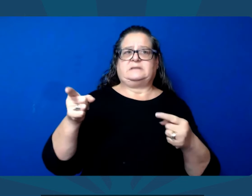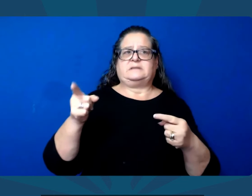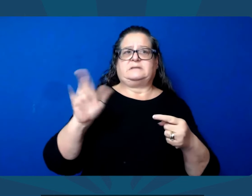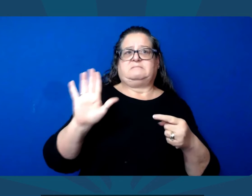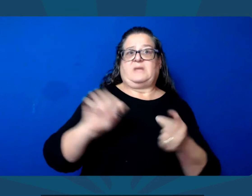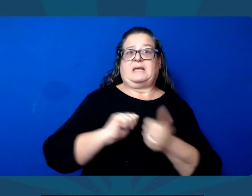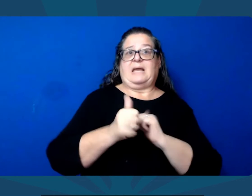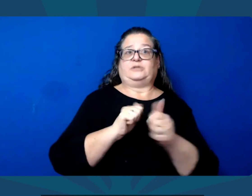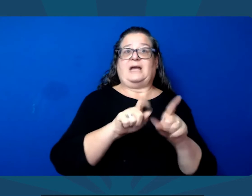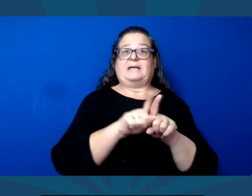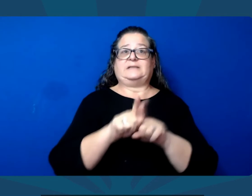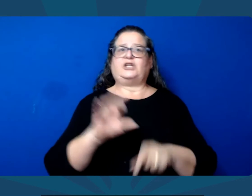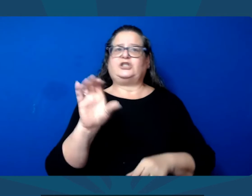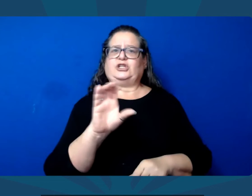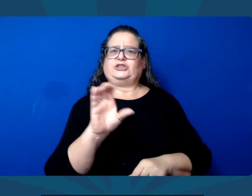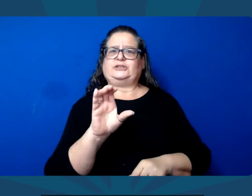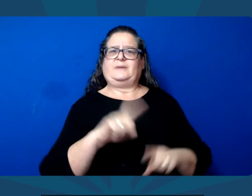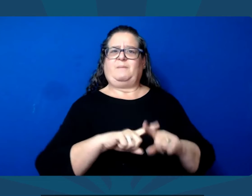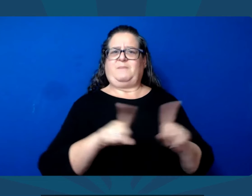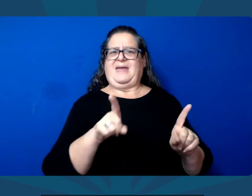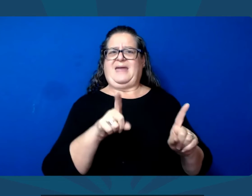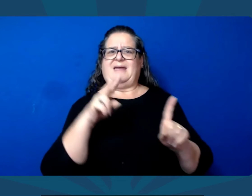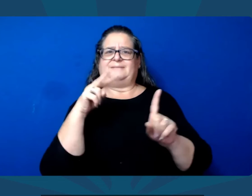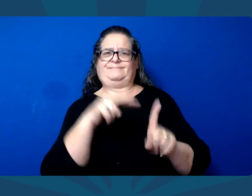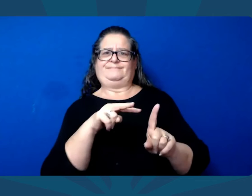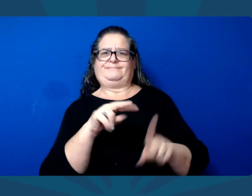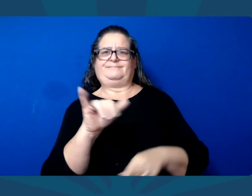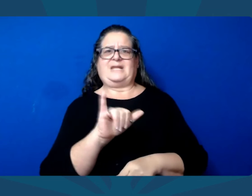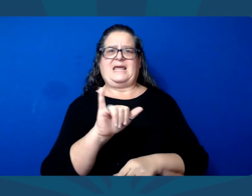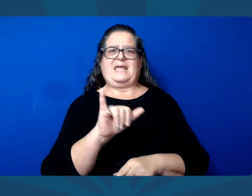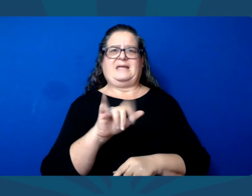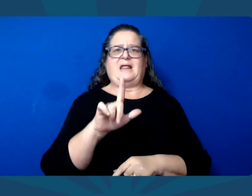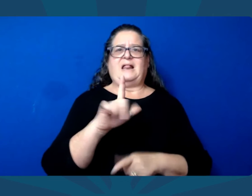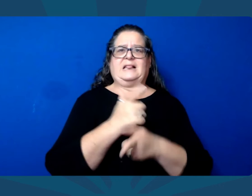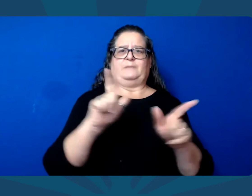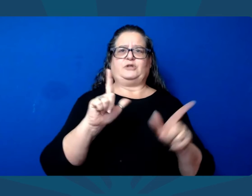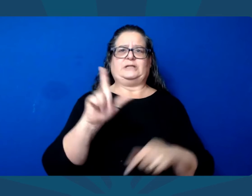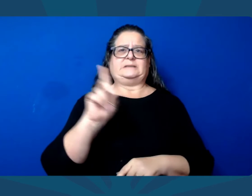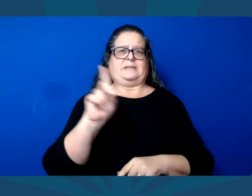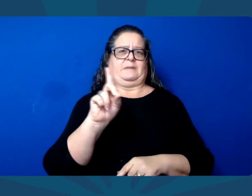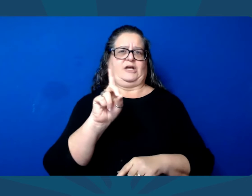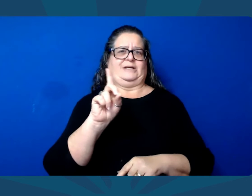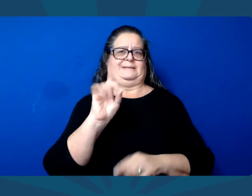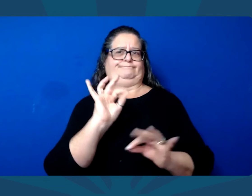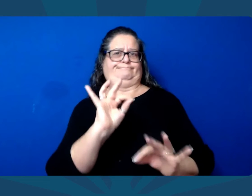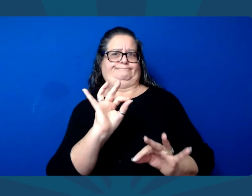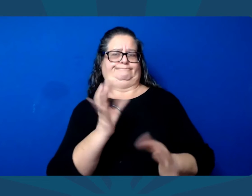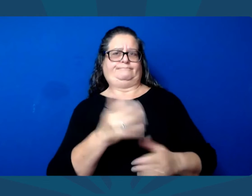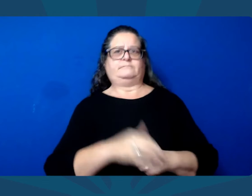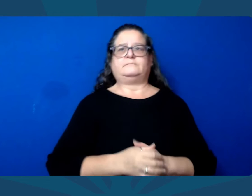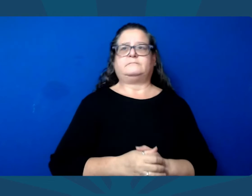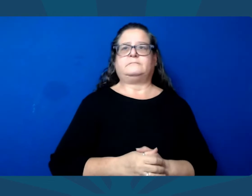who campaign as conservatives but embrace liberal Democrat